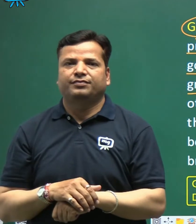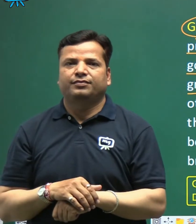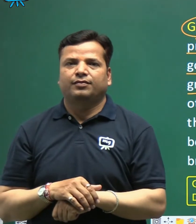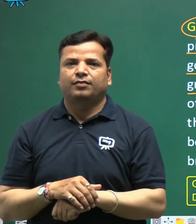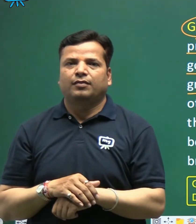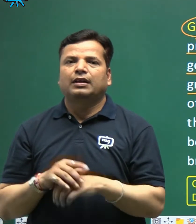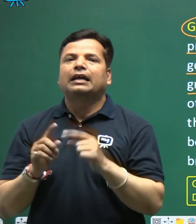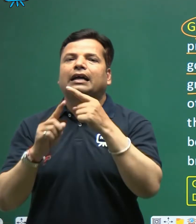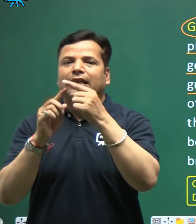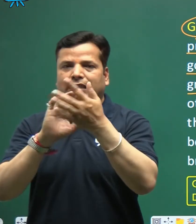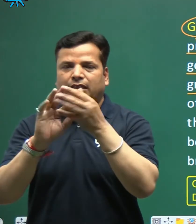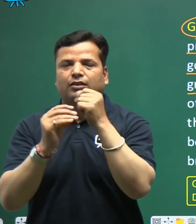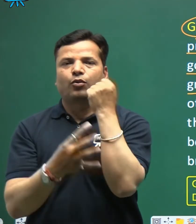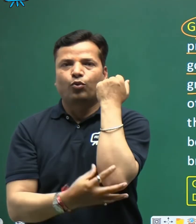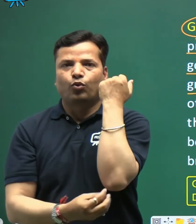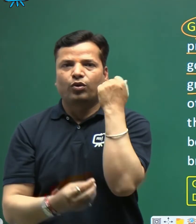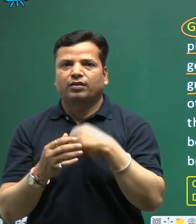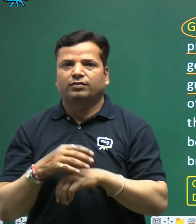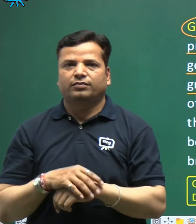the poor